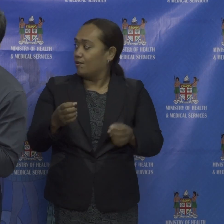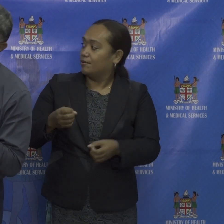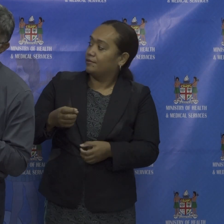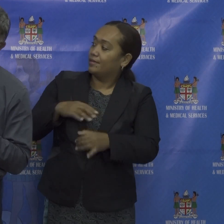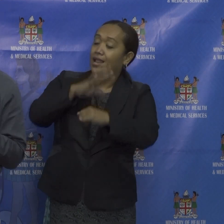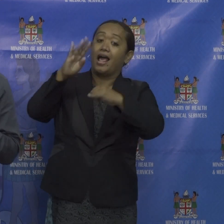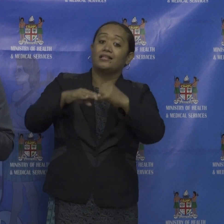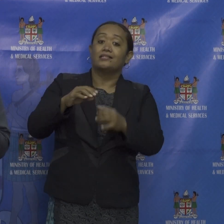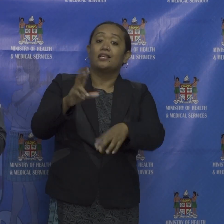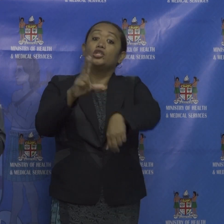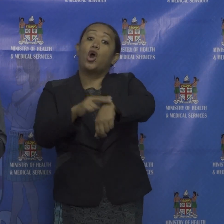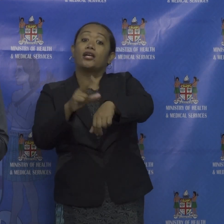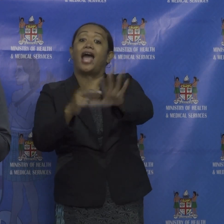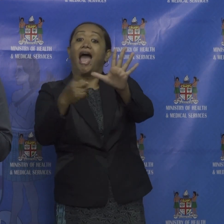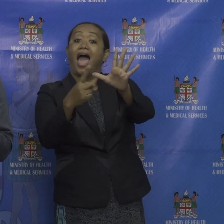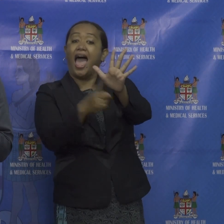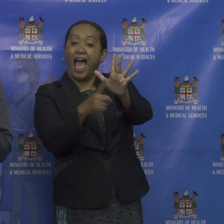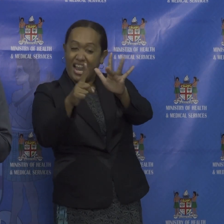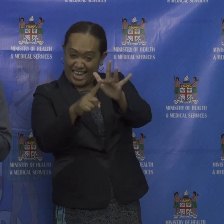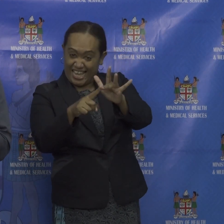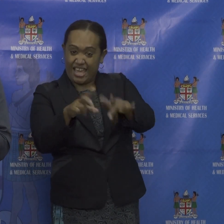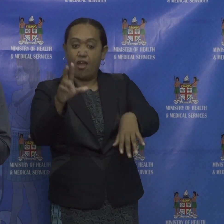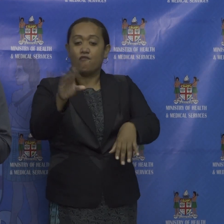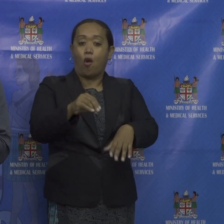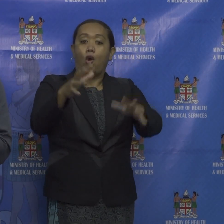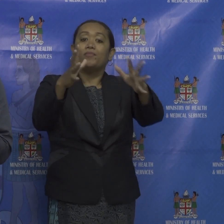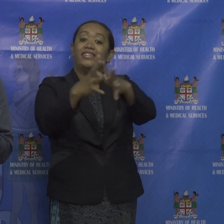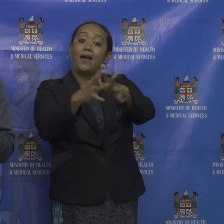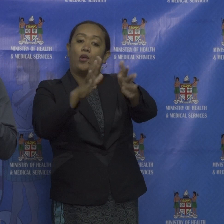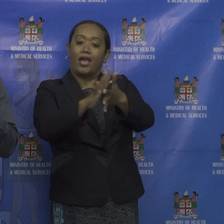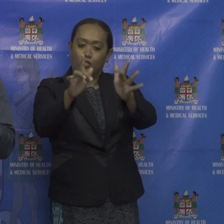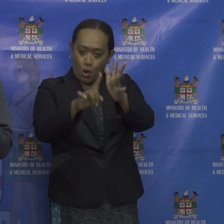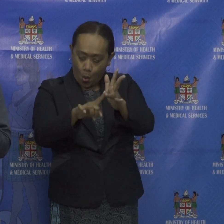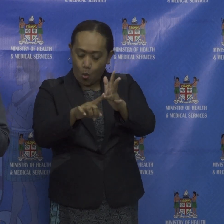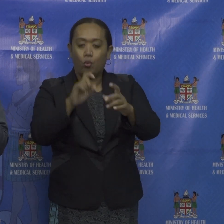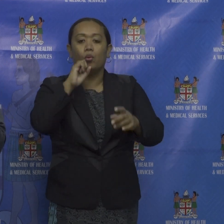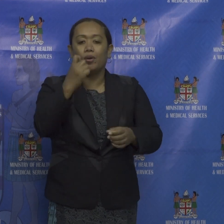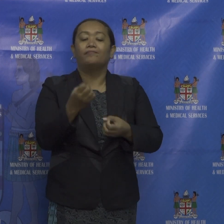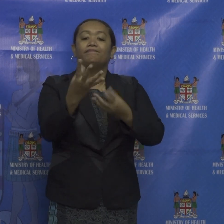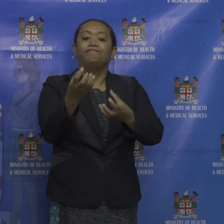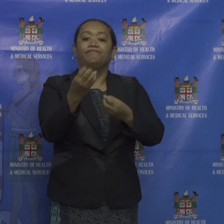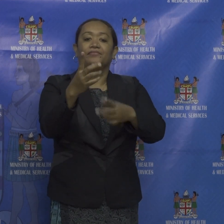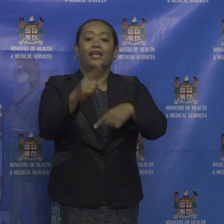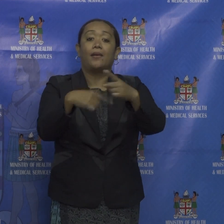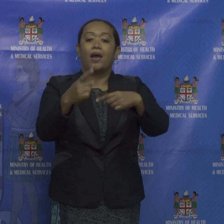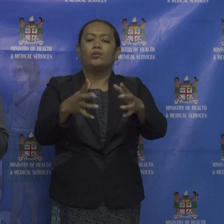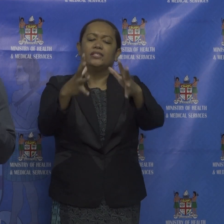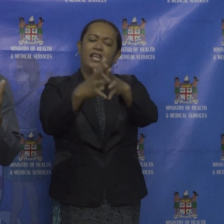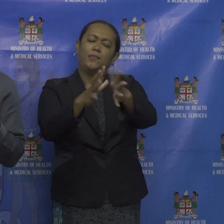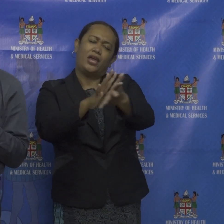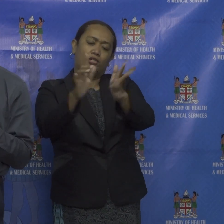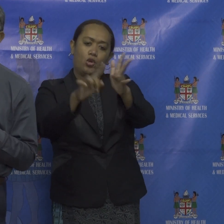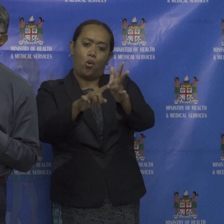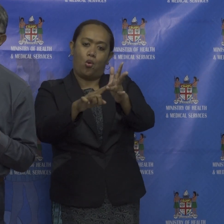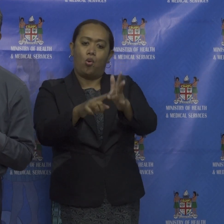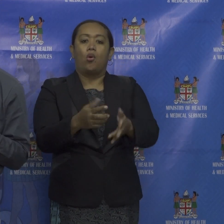have Dr. Ali from WHO, who will give us a short WHO perspective on the